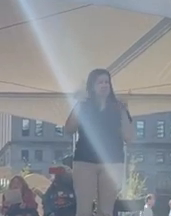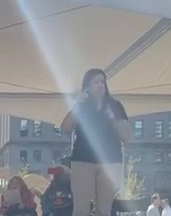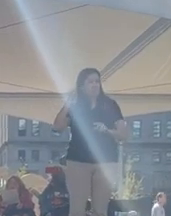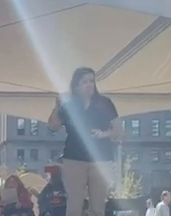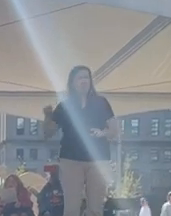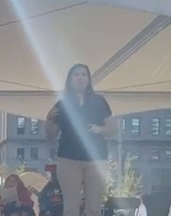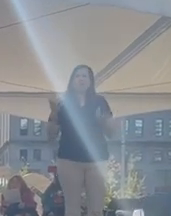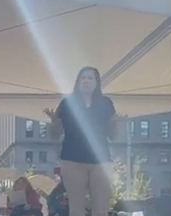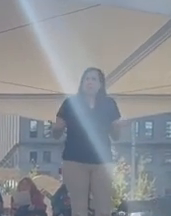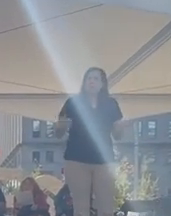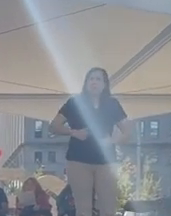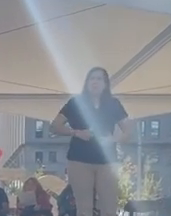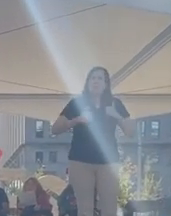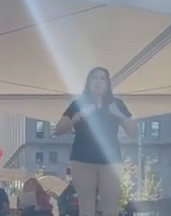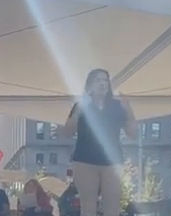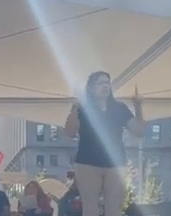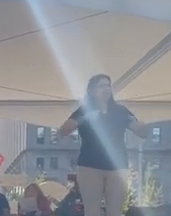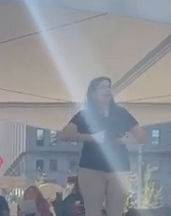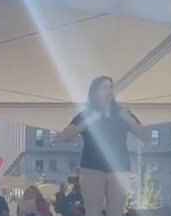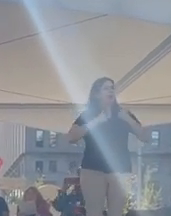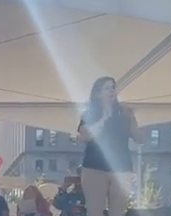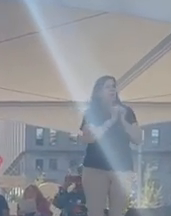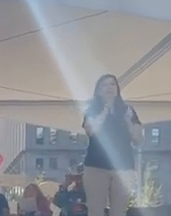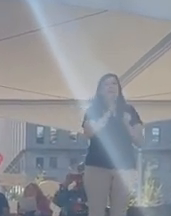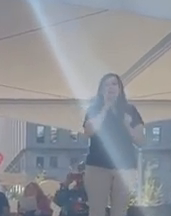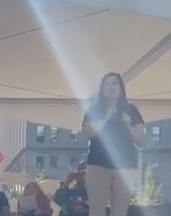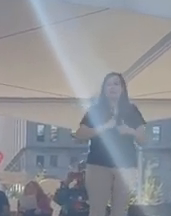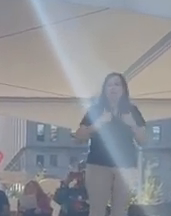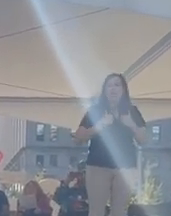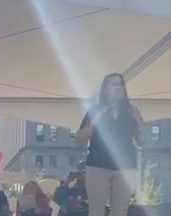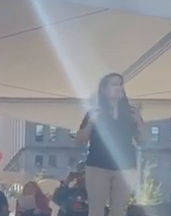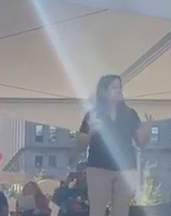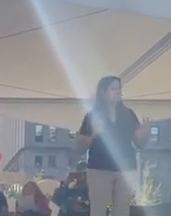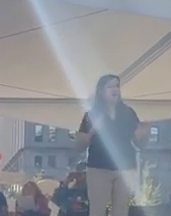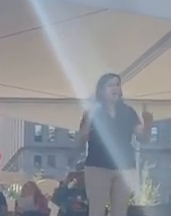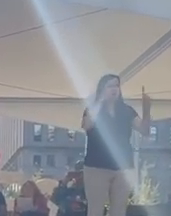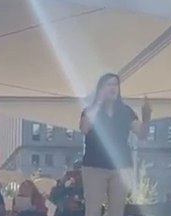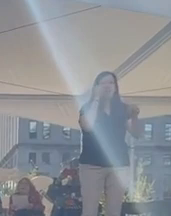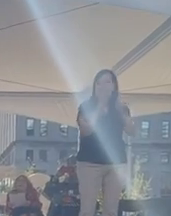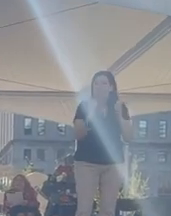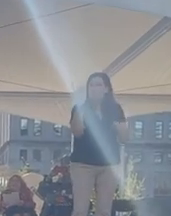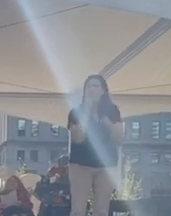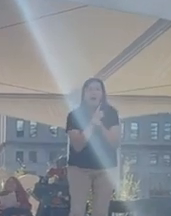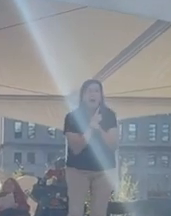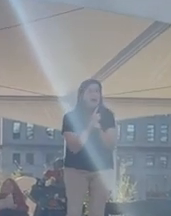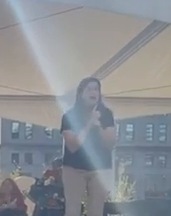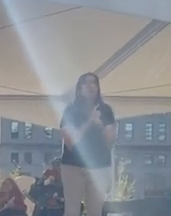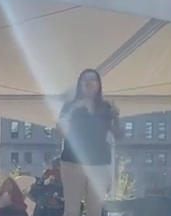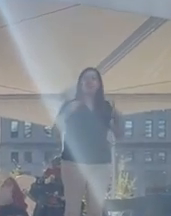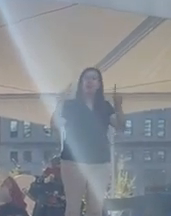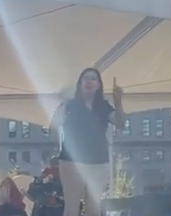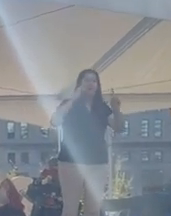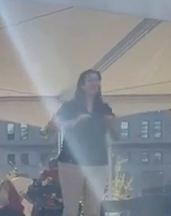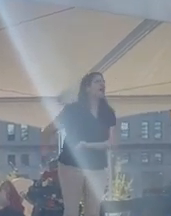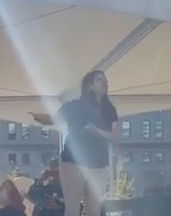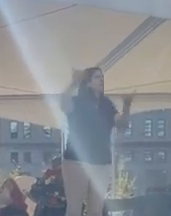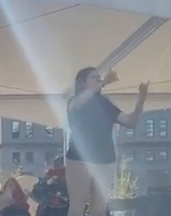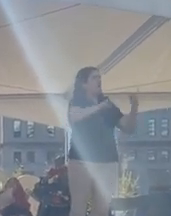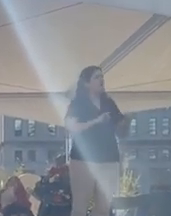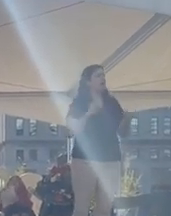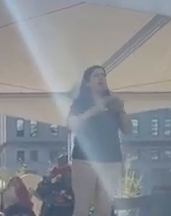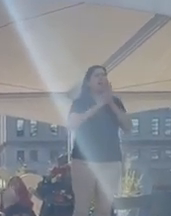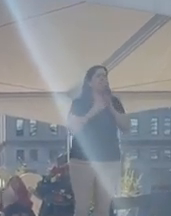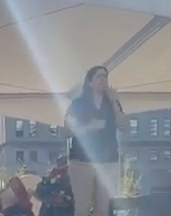he's living and aging successfully in place. Shouldn't that be the goal for all? Yeah. This is a goal for all, to be the